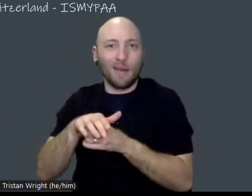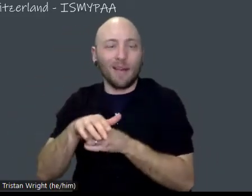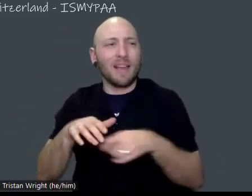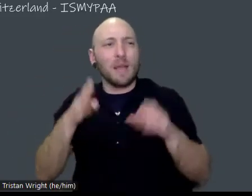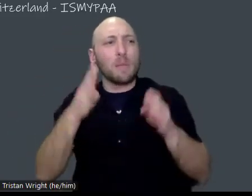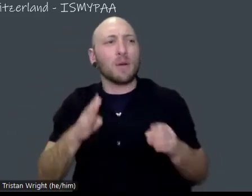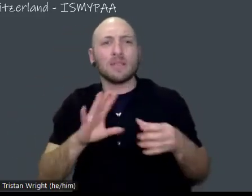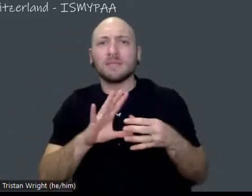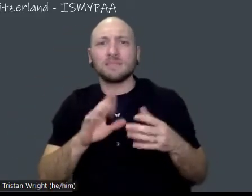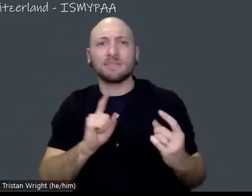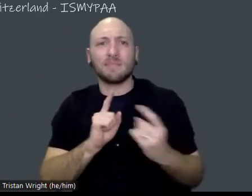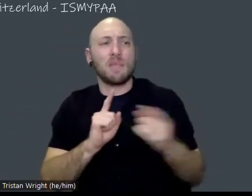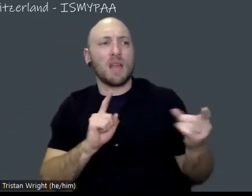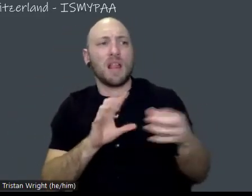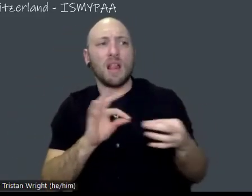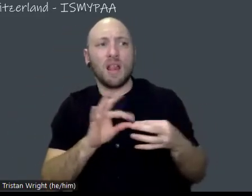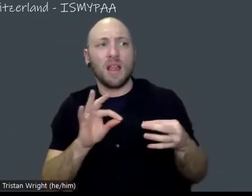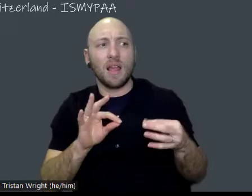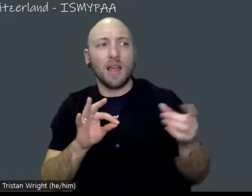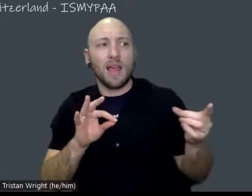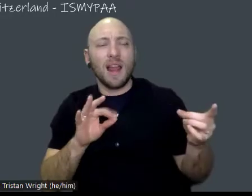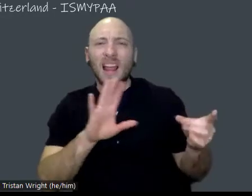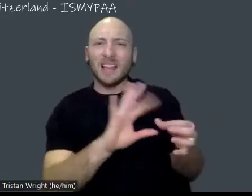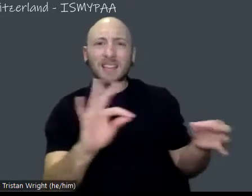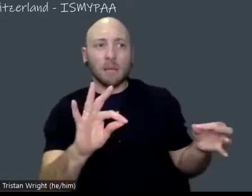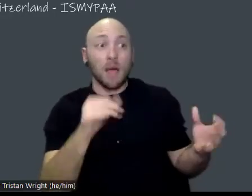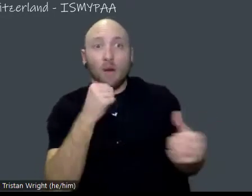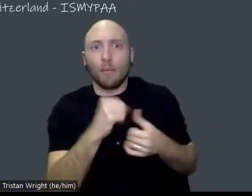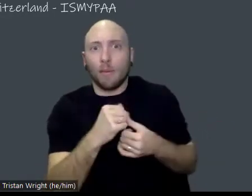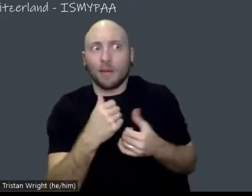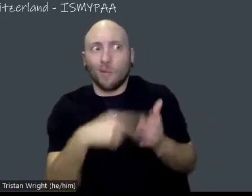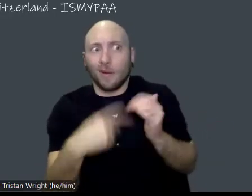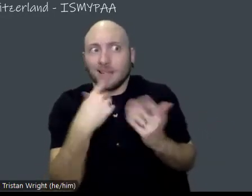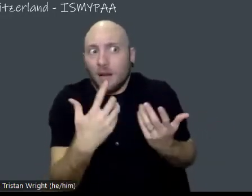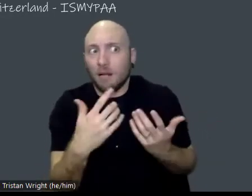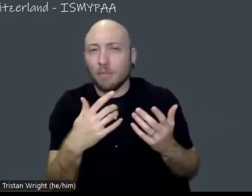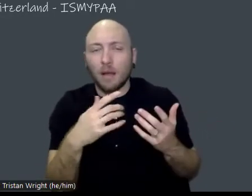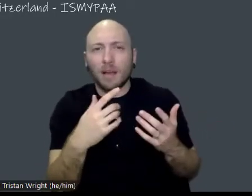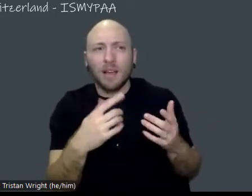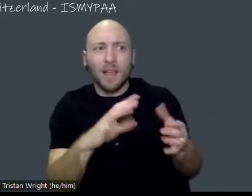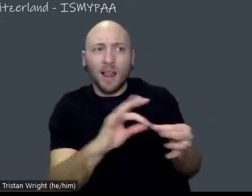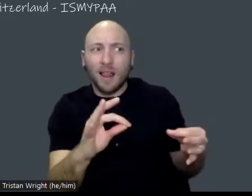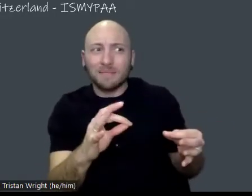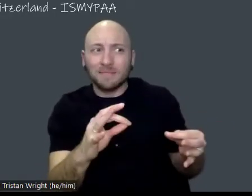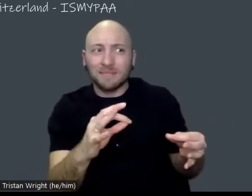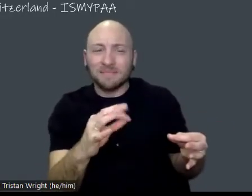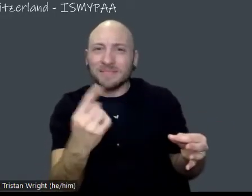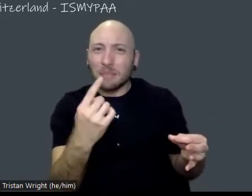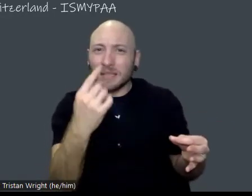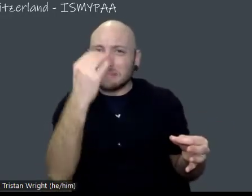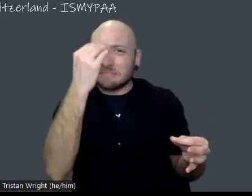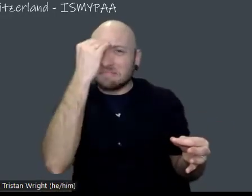to do some click in my mind. So I quit and I stay